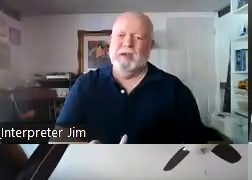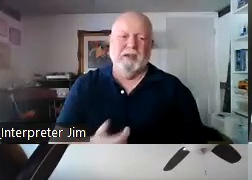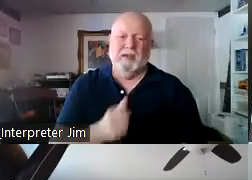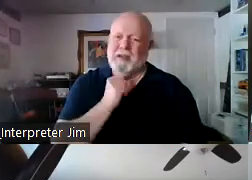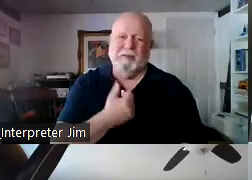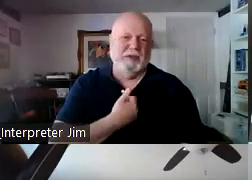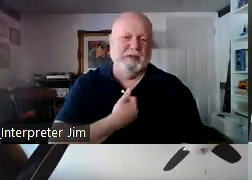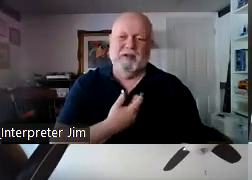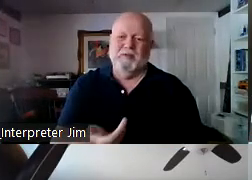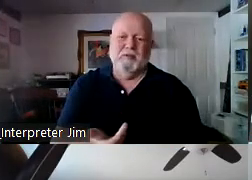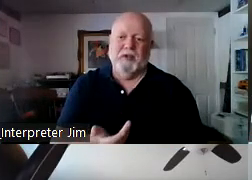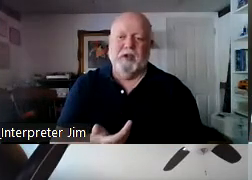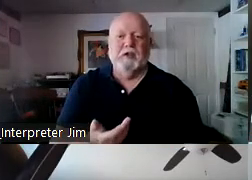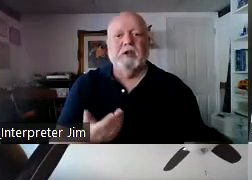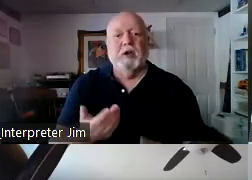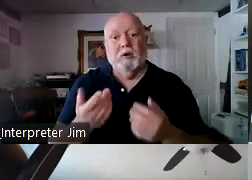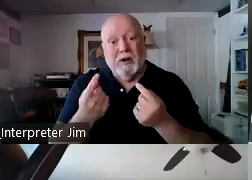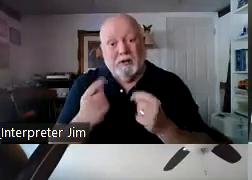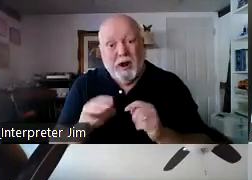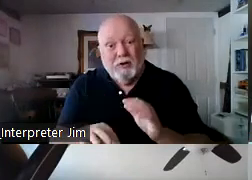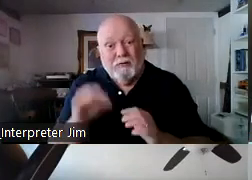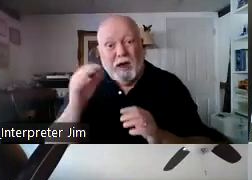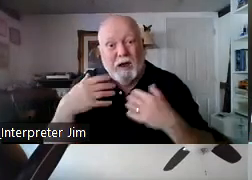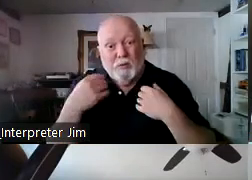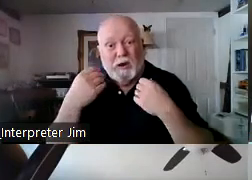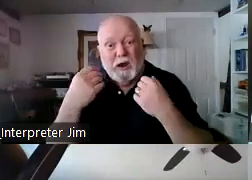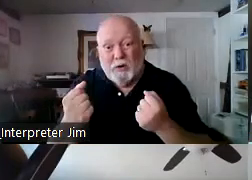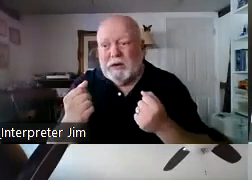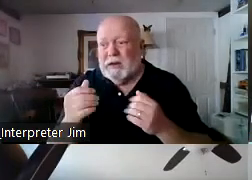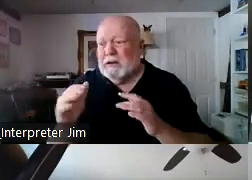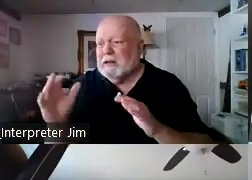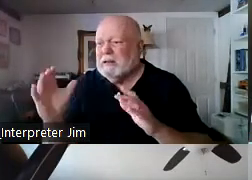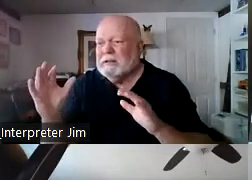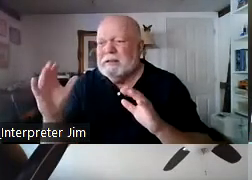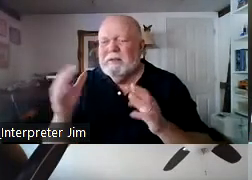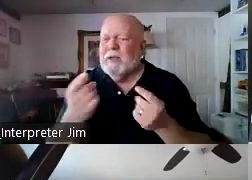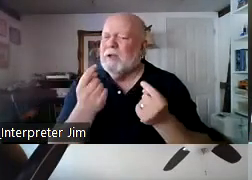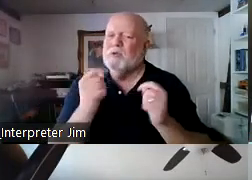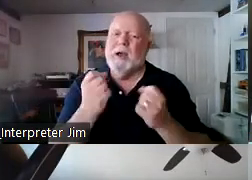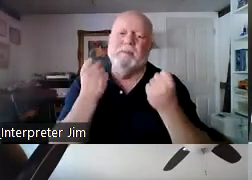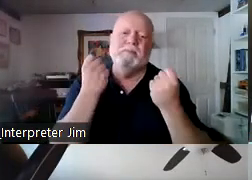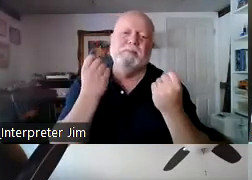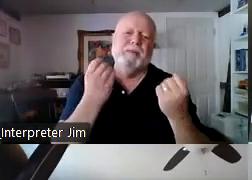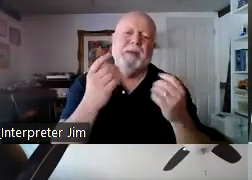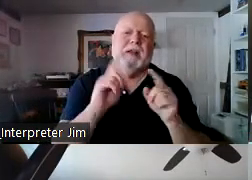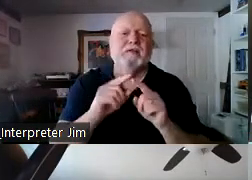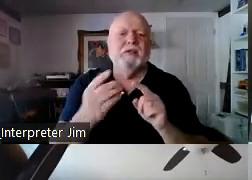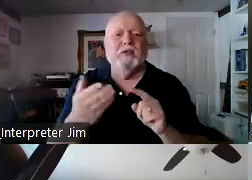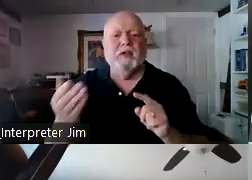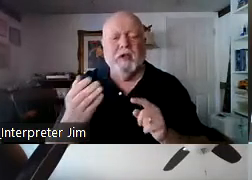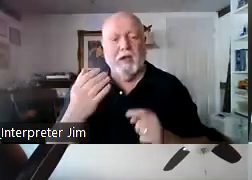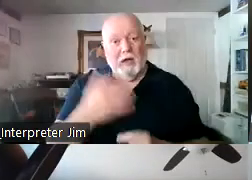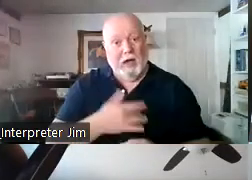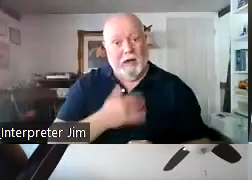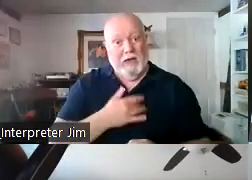seeking recovery, I tried many different things to stop beforehand, because I kept feeling like if I didn't fix this myself, that the